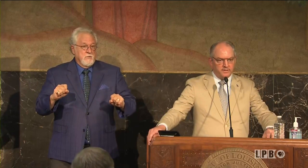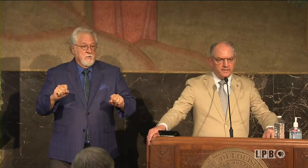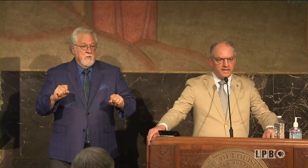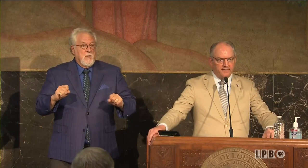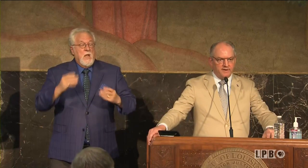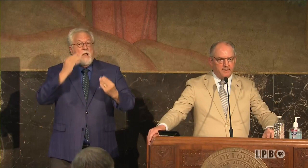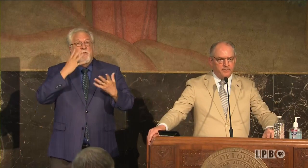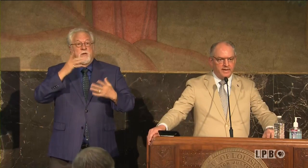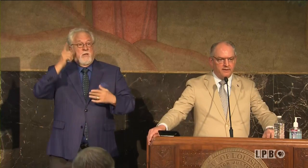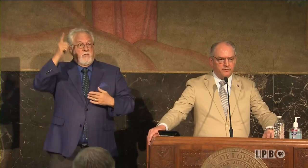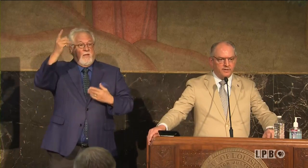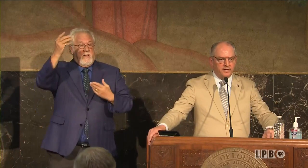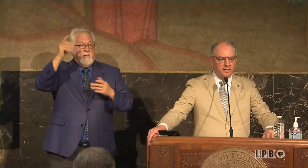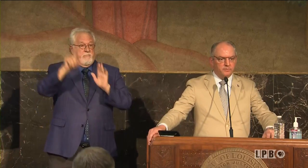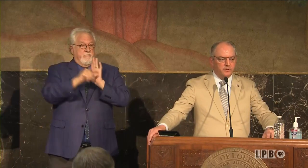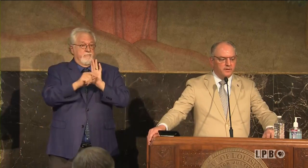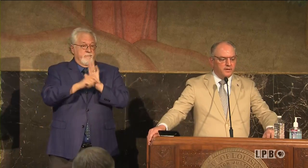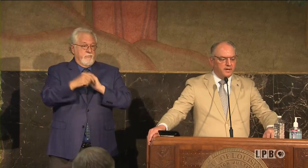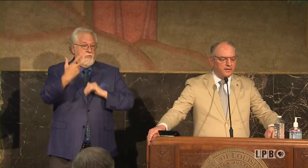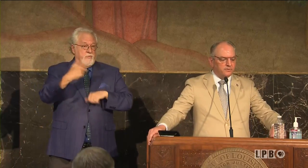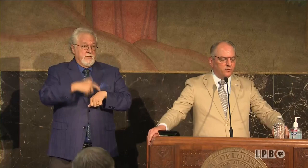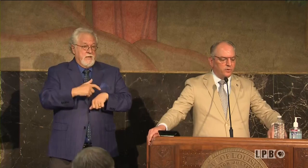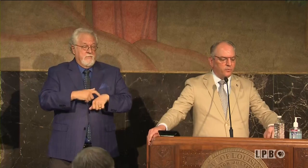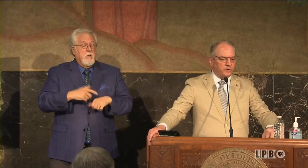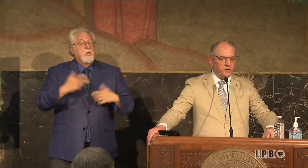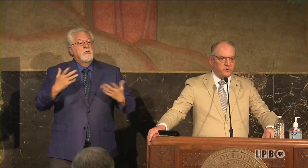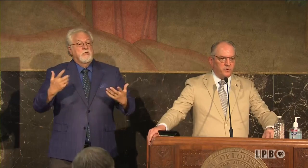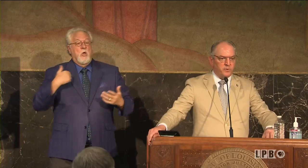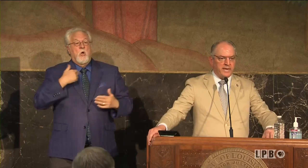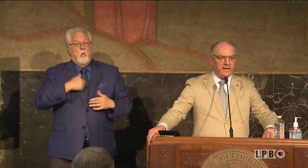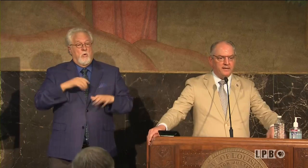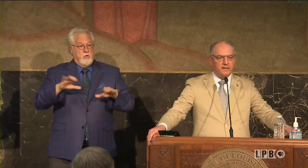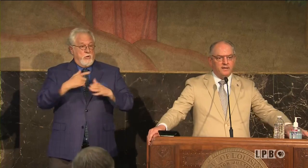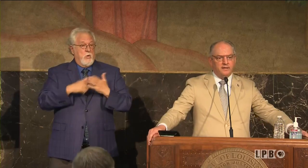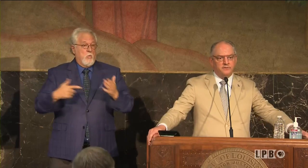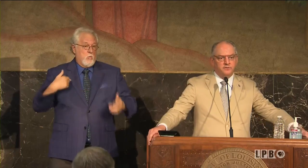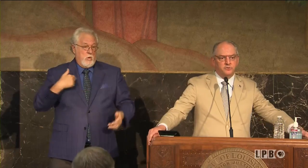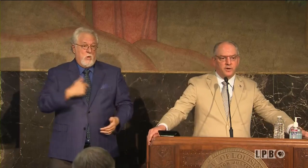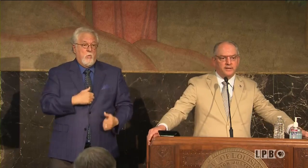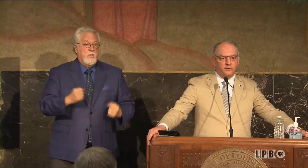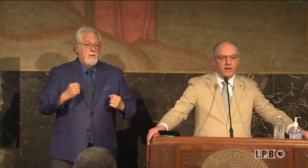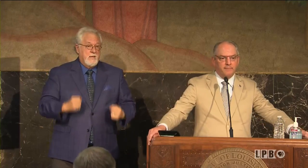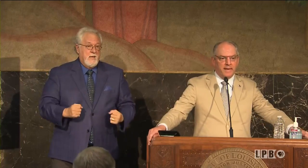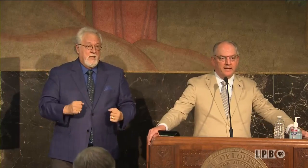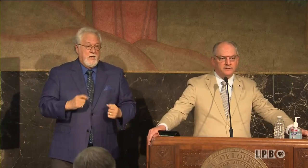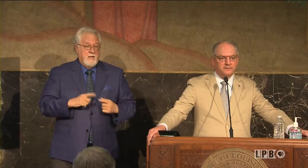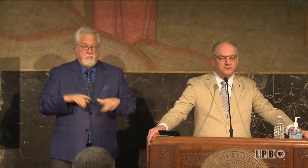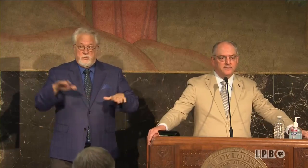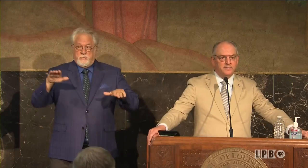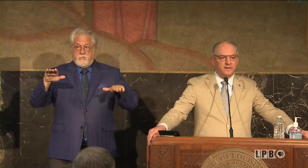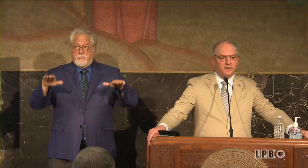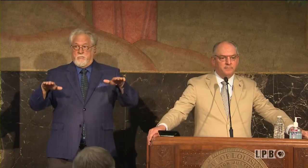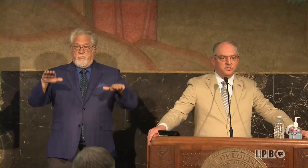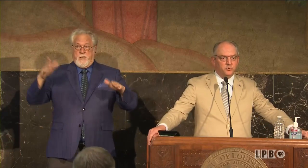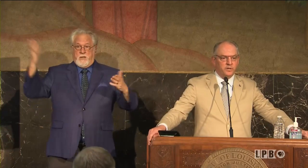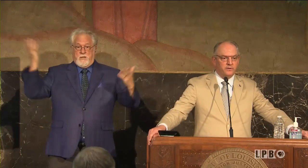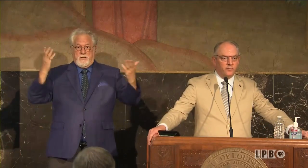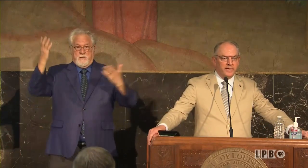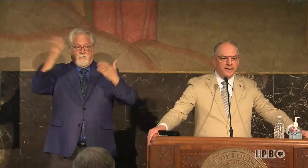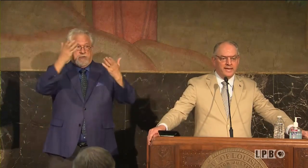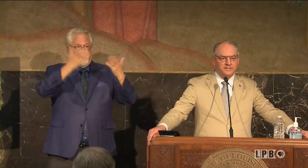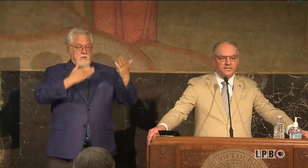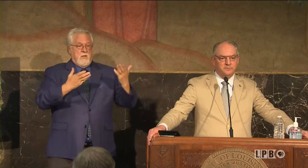information that they have now put out 3 times. So we're doing what we can to strike the right balance